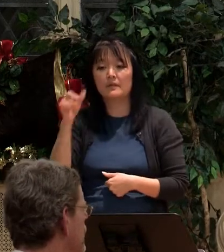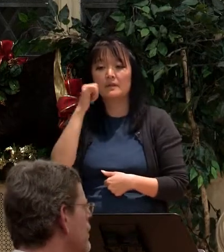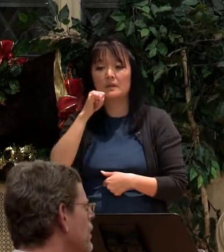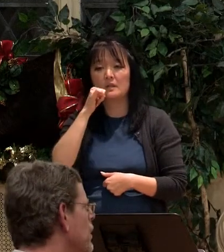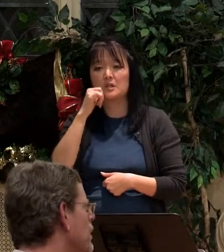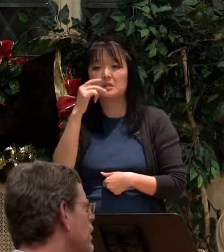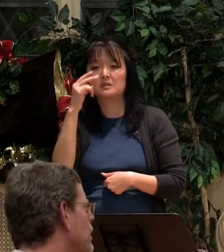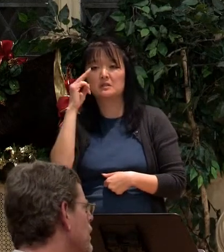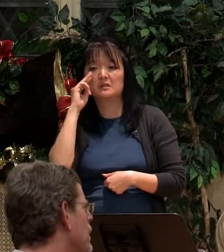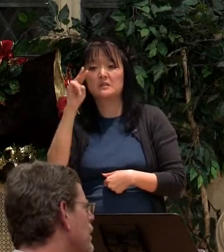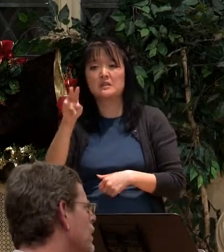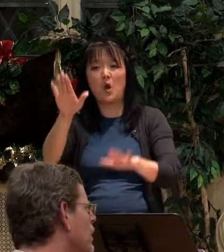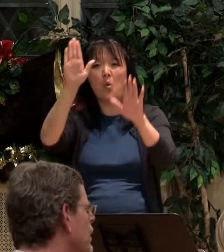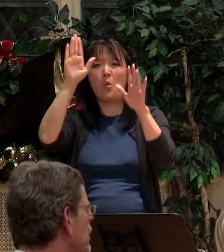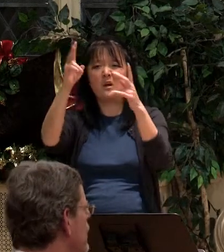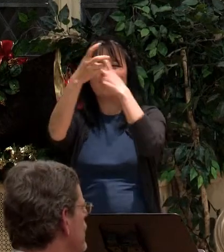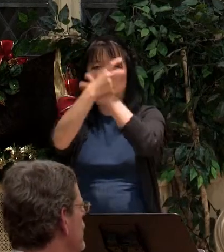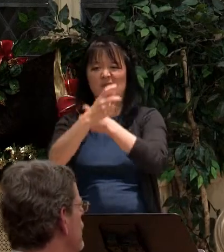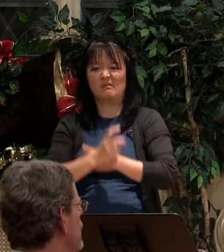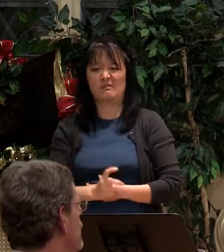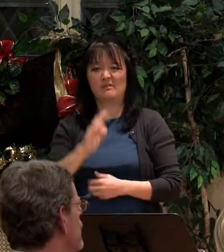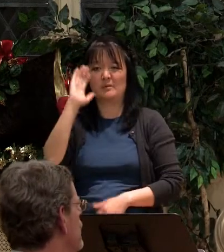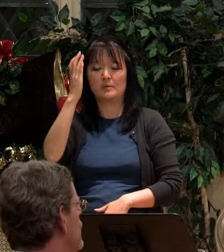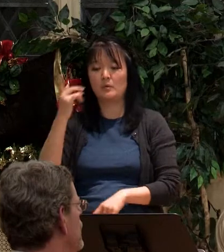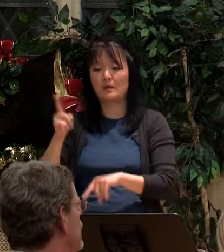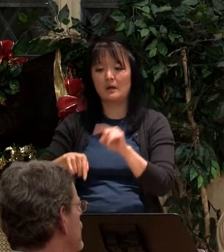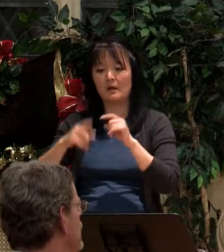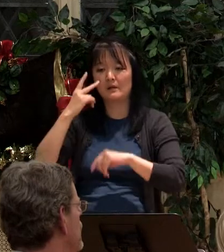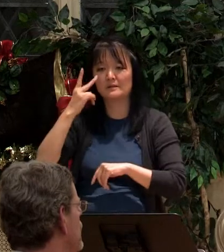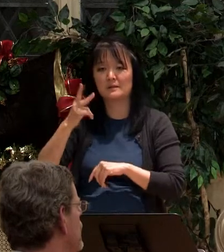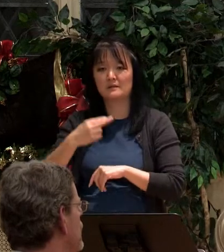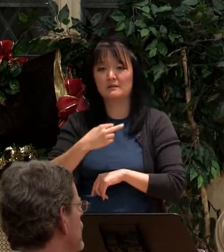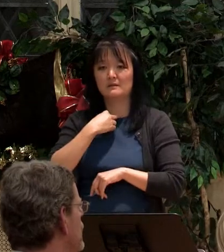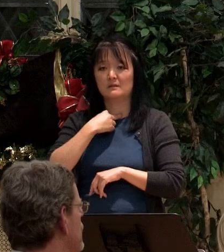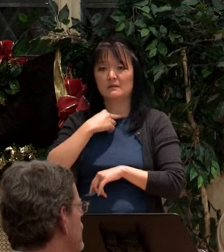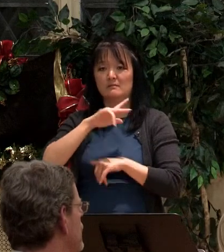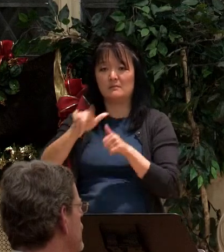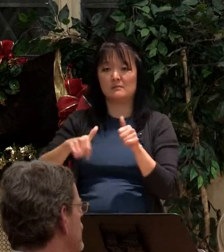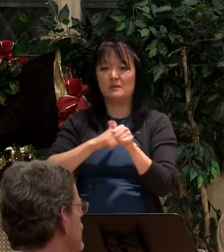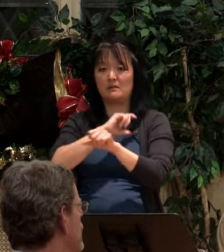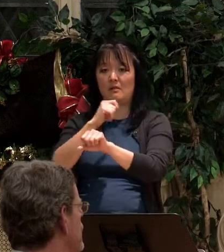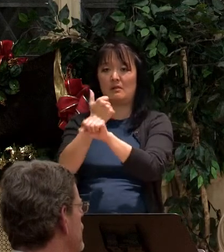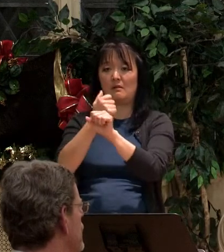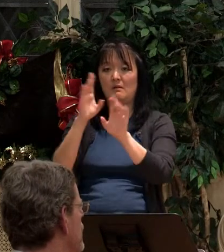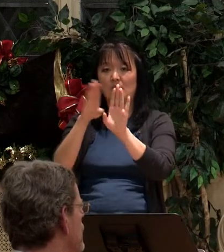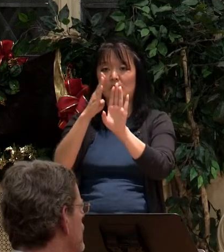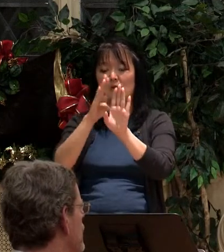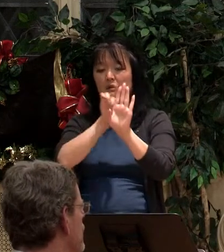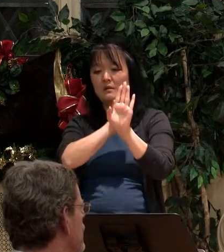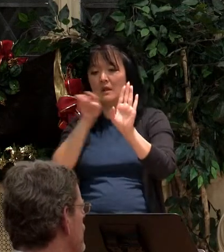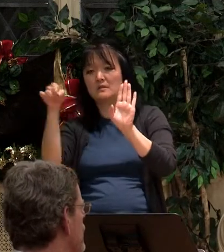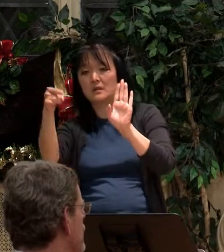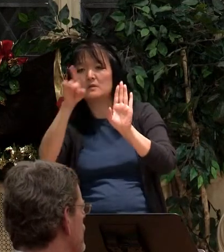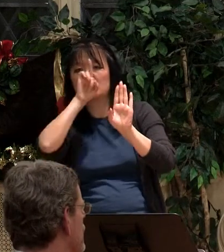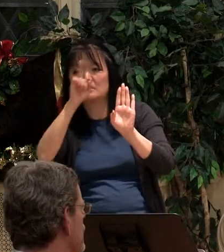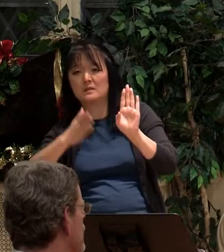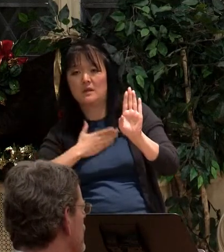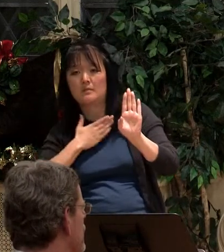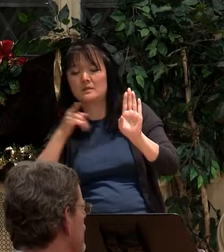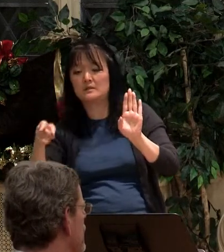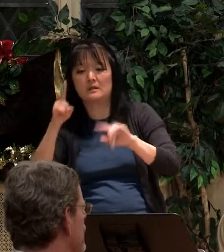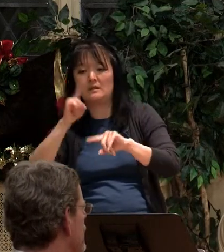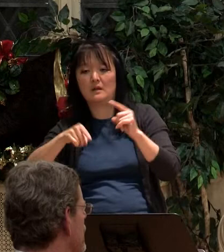marvelous skeleton in the mirror, but what they can't see is that they're trapped behind a locked door, and on the other side is the happiness they cannot